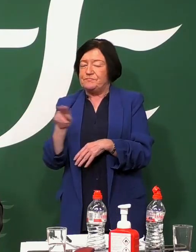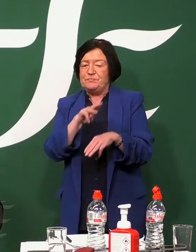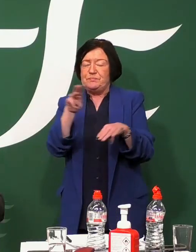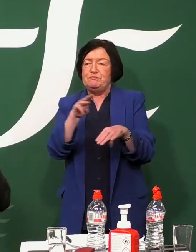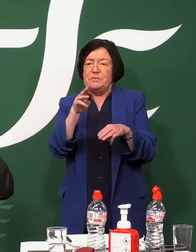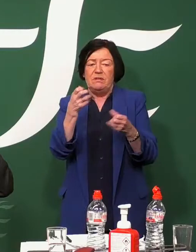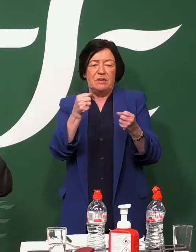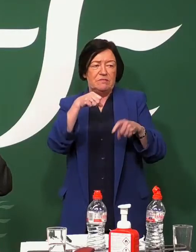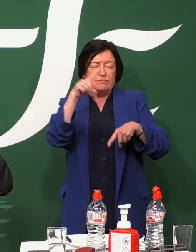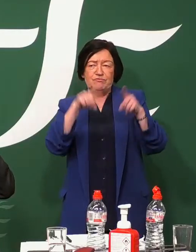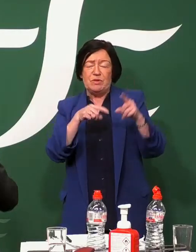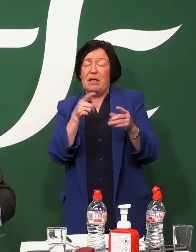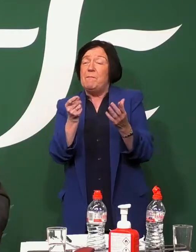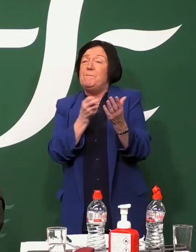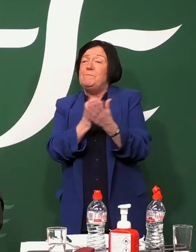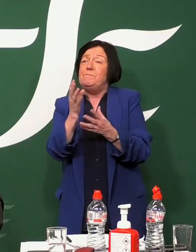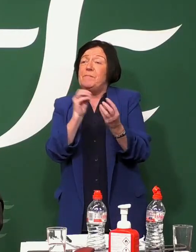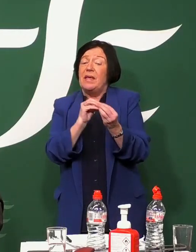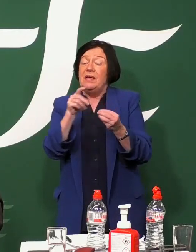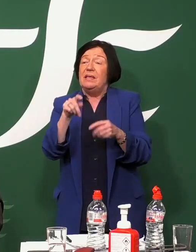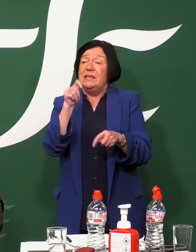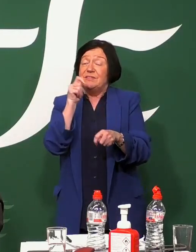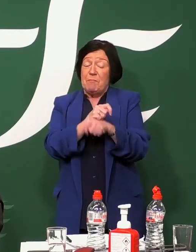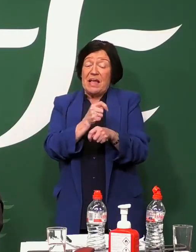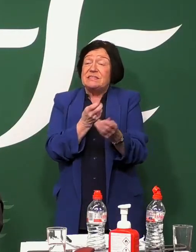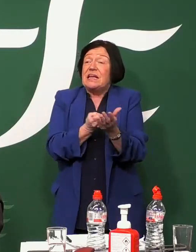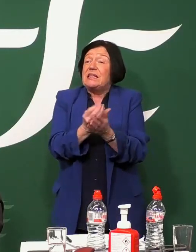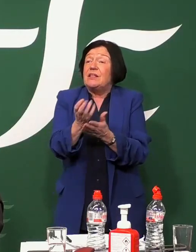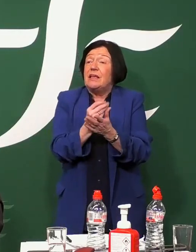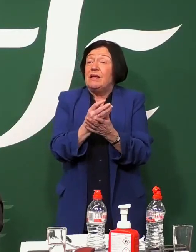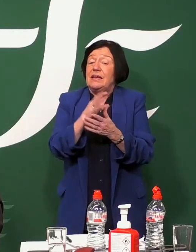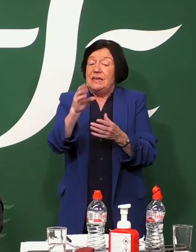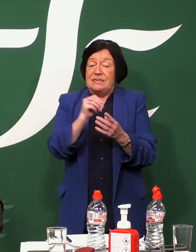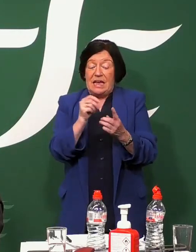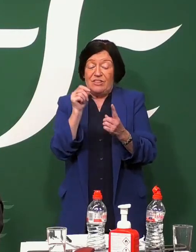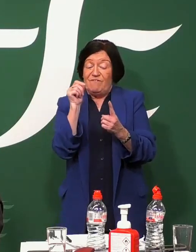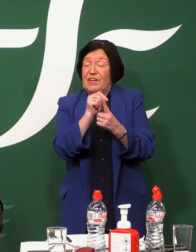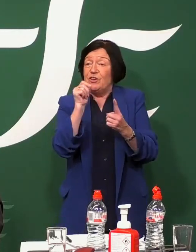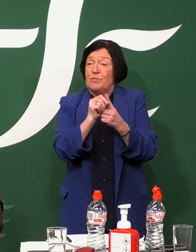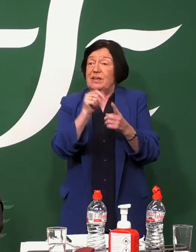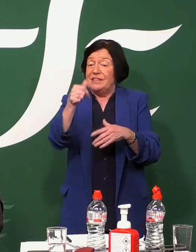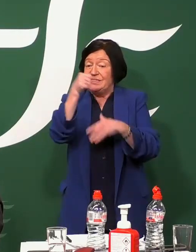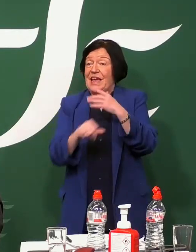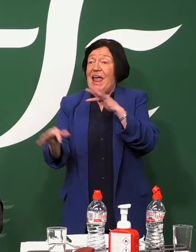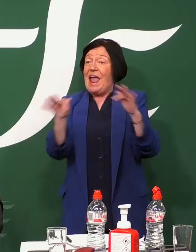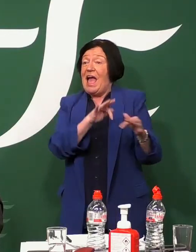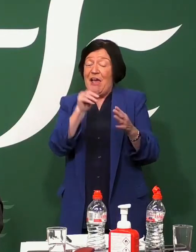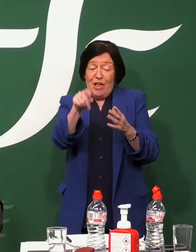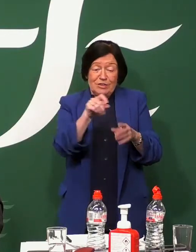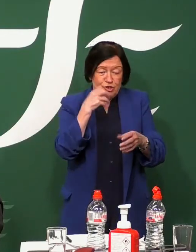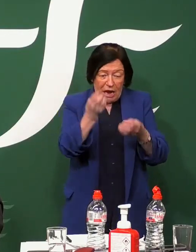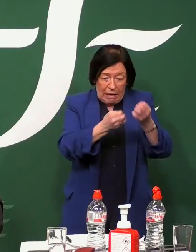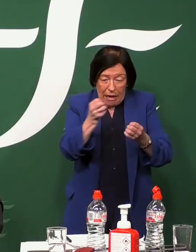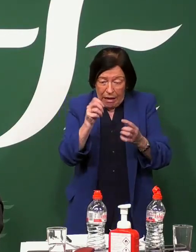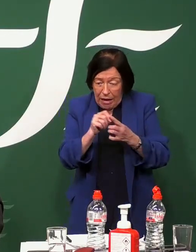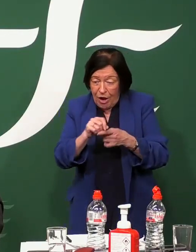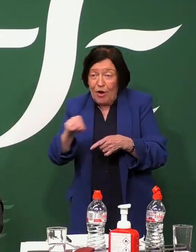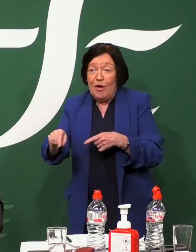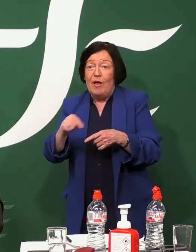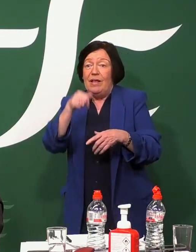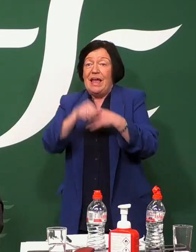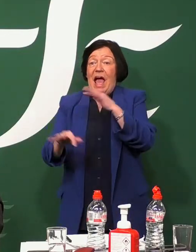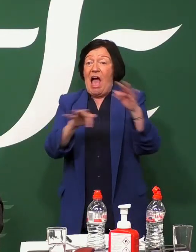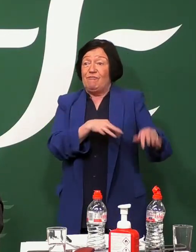People have variously described it. I think one of the best descriptions is, taking the fingerprints the day after the burglary. The burglar has left the building,